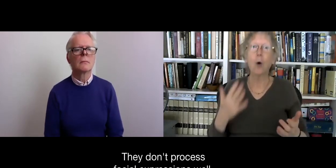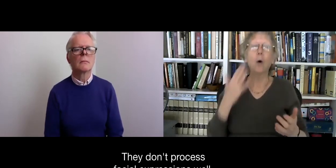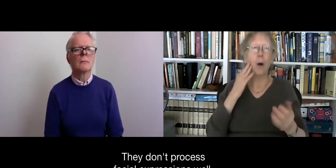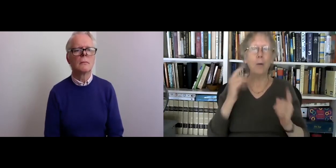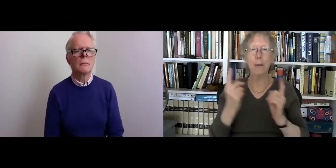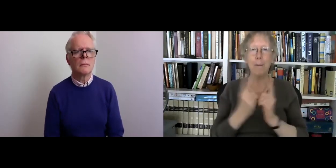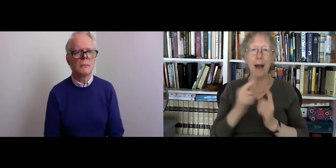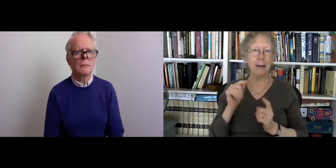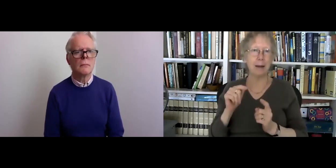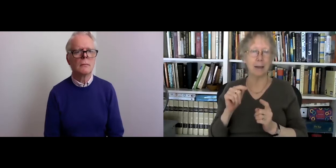well.